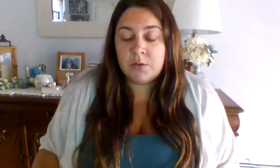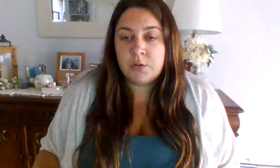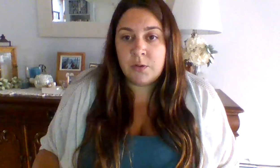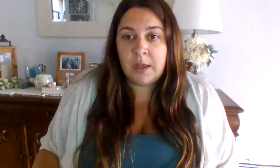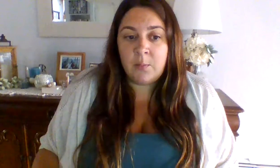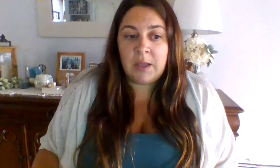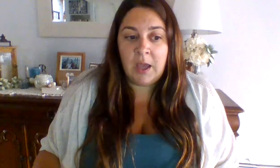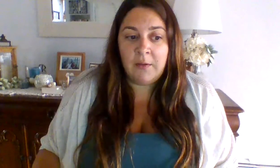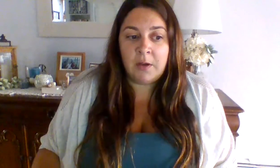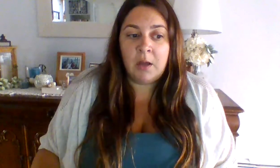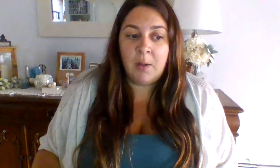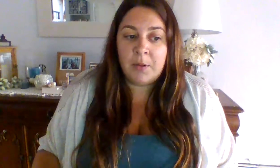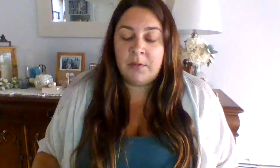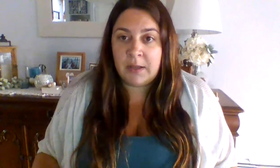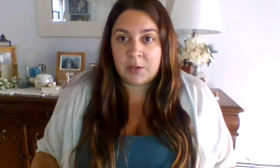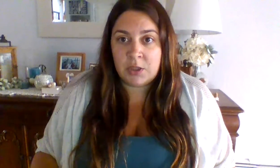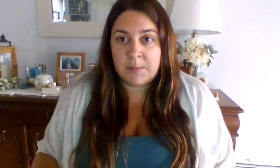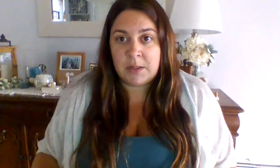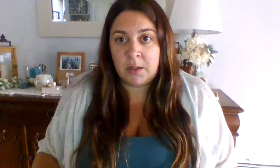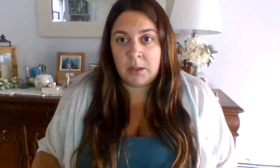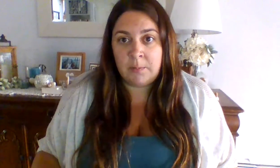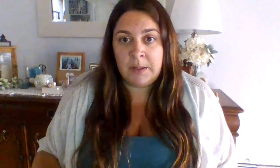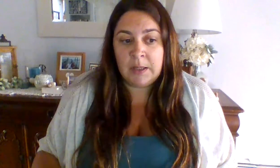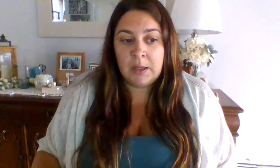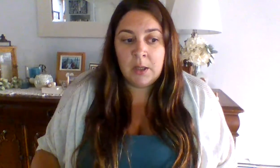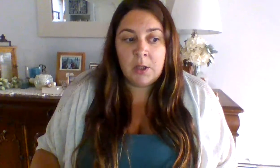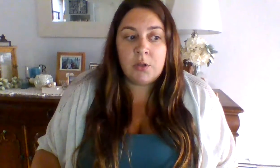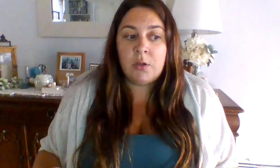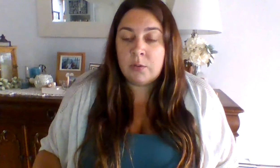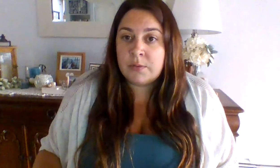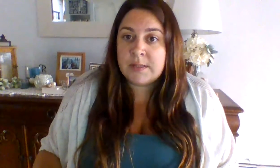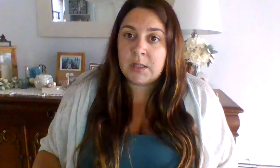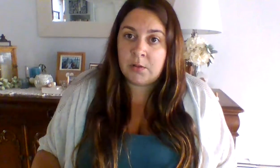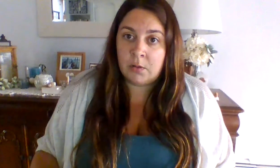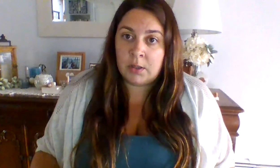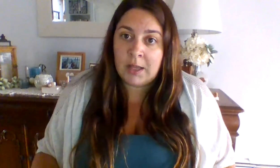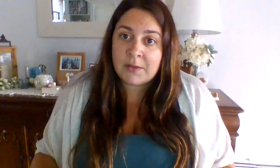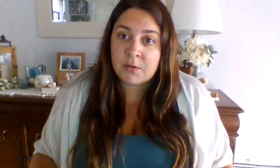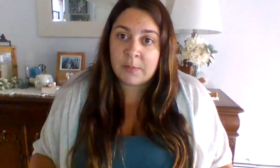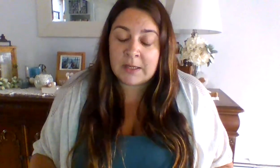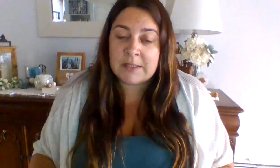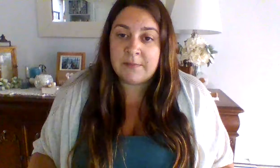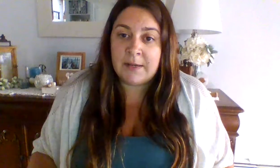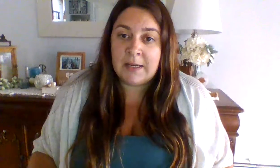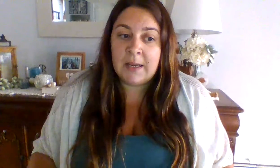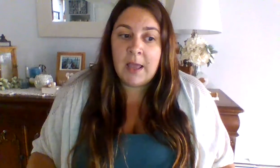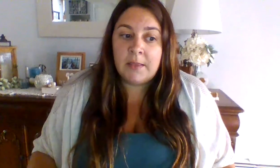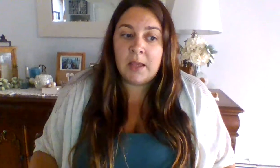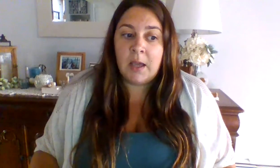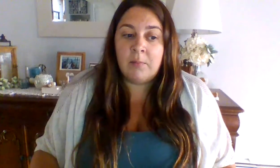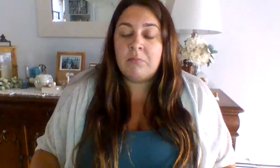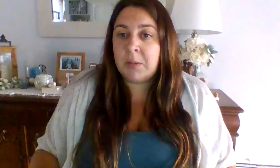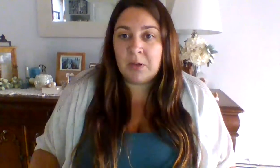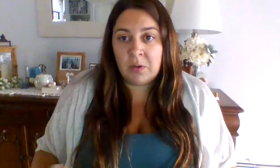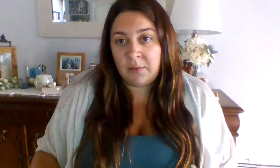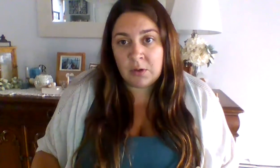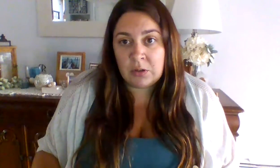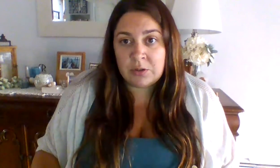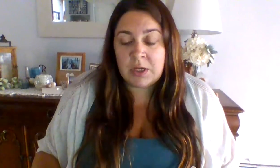So then we have a couple of hand shapes that are going to be used in your classroom activity that maybe you haven't learned yet.